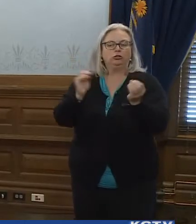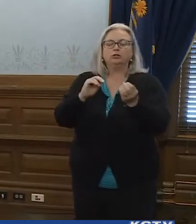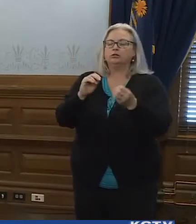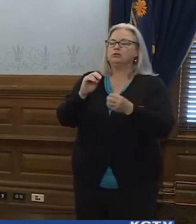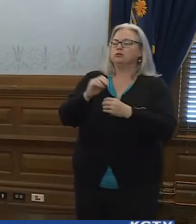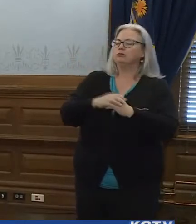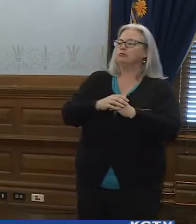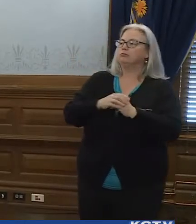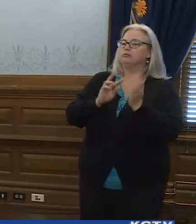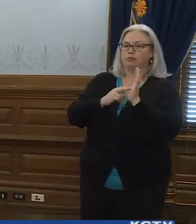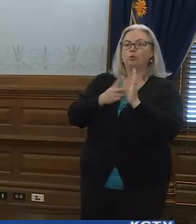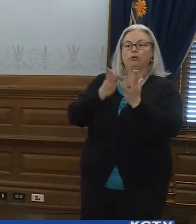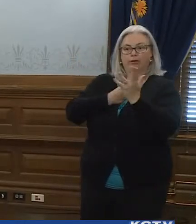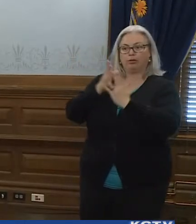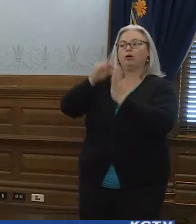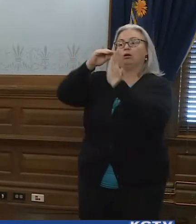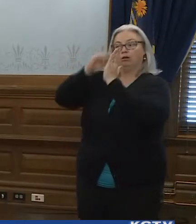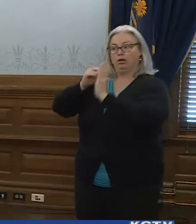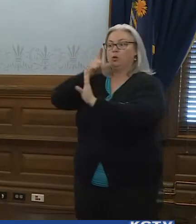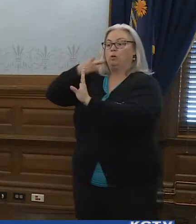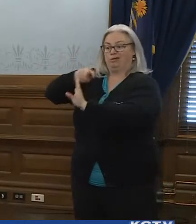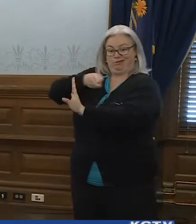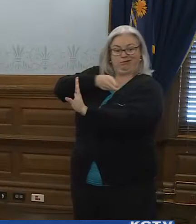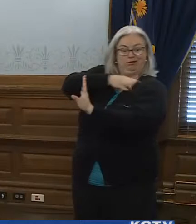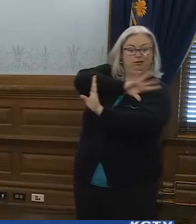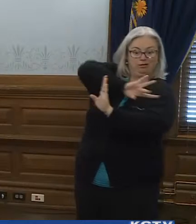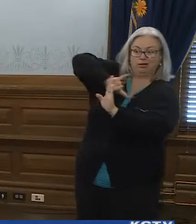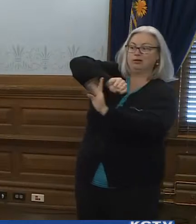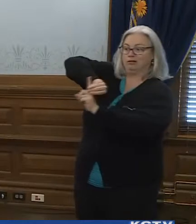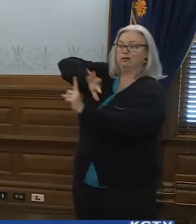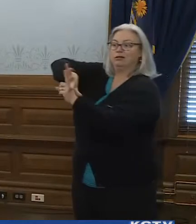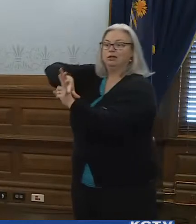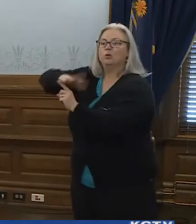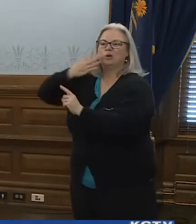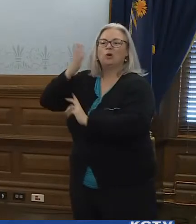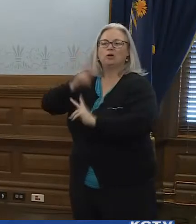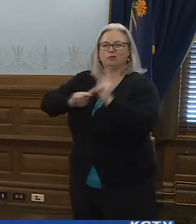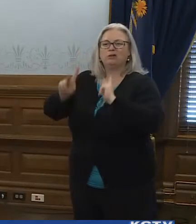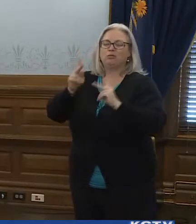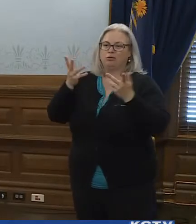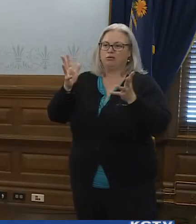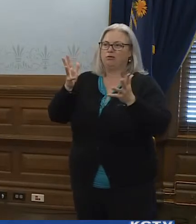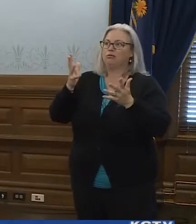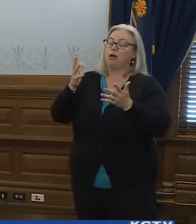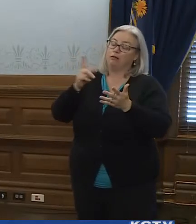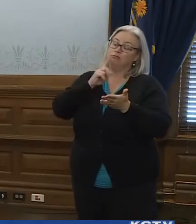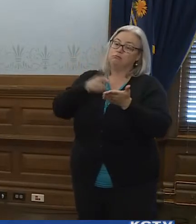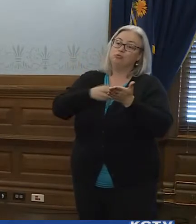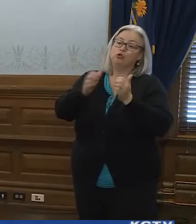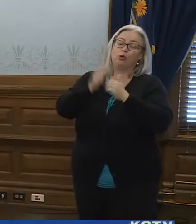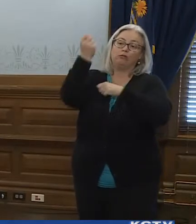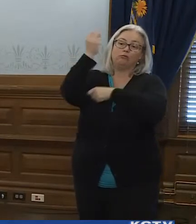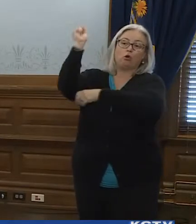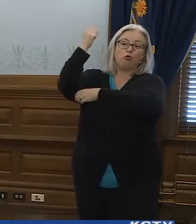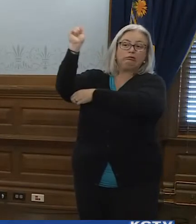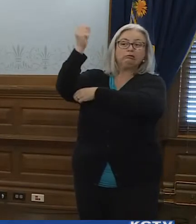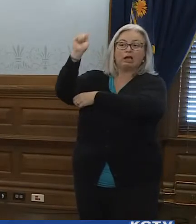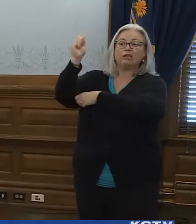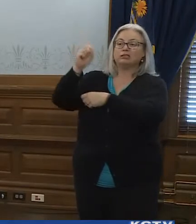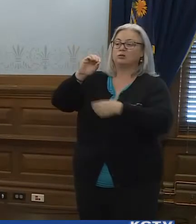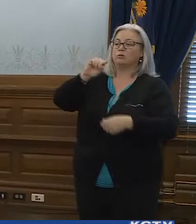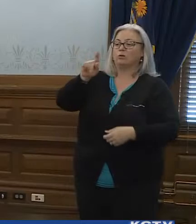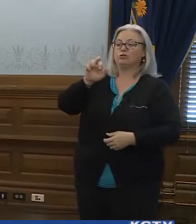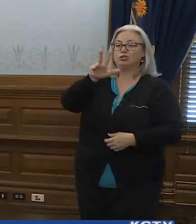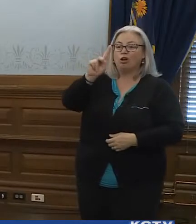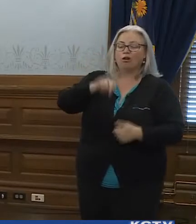that through contact tracing, we know that people have been to, and this is true with protests, Lake the